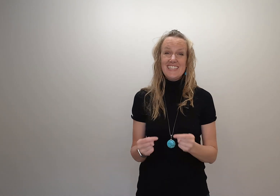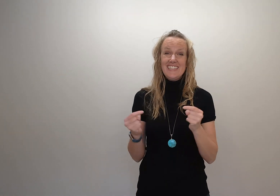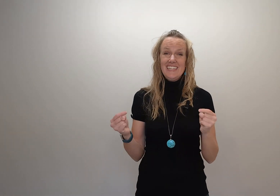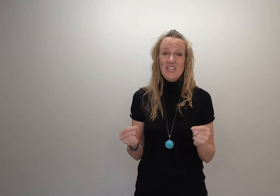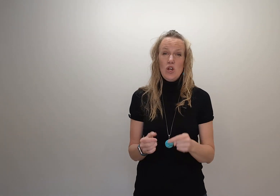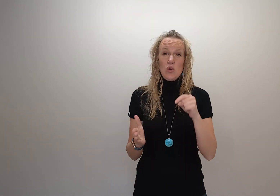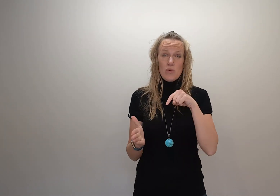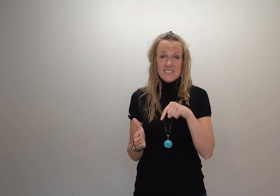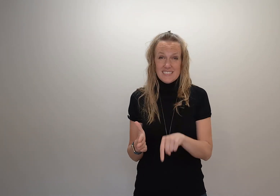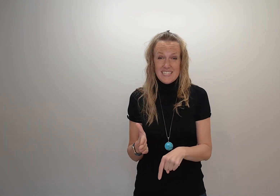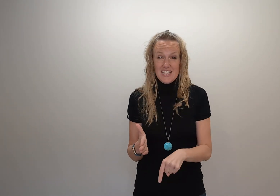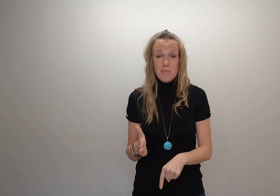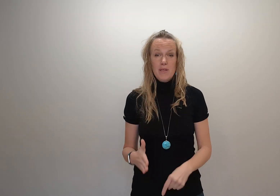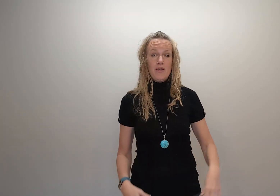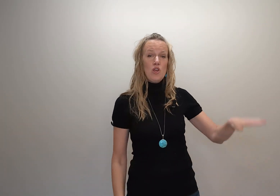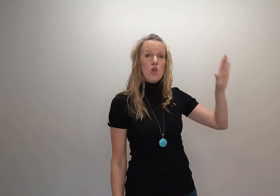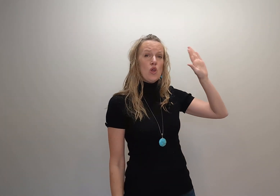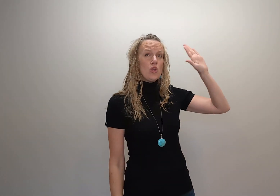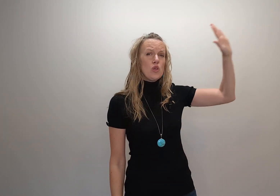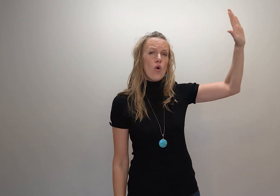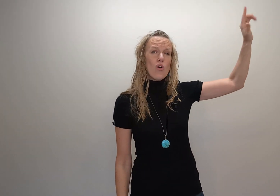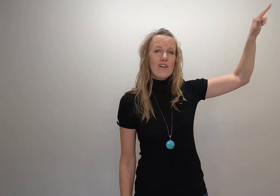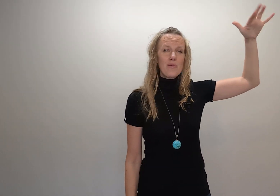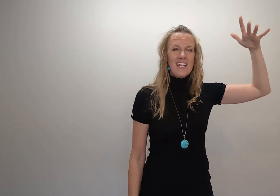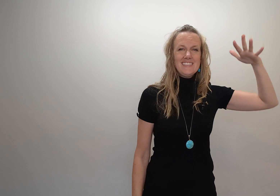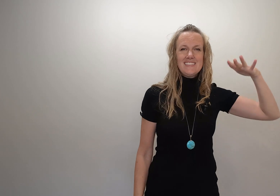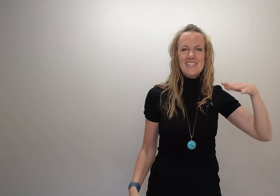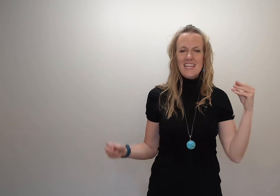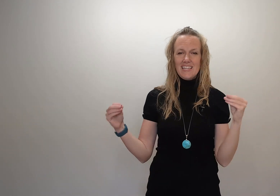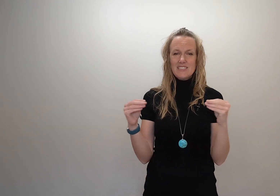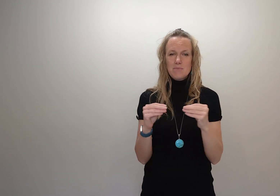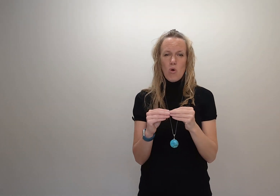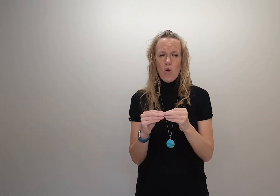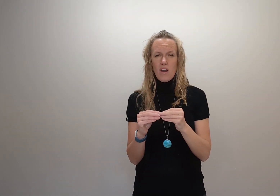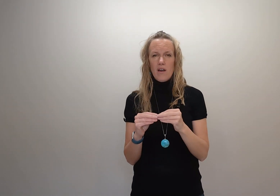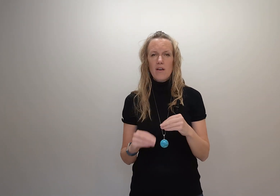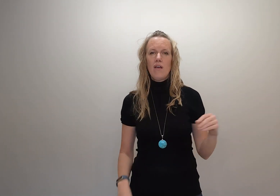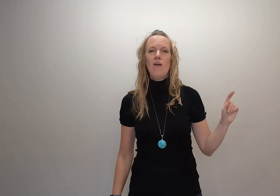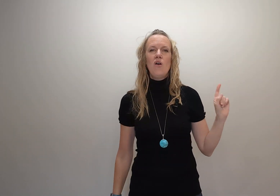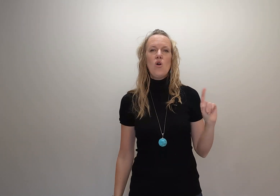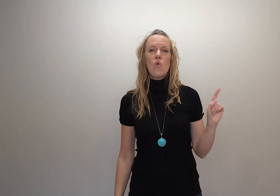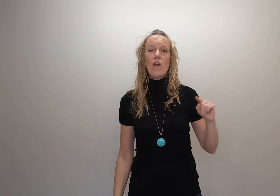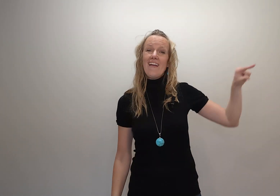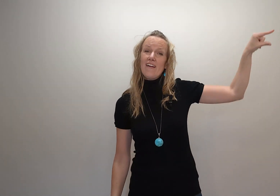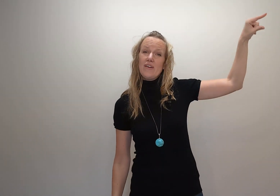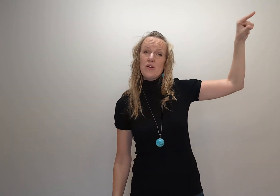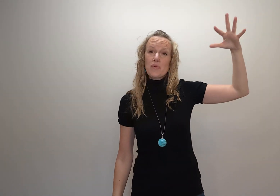sin runs deep, your grace is more. Where